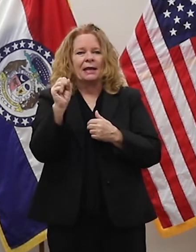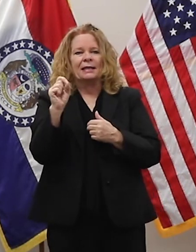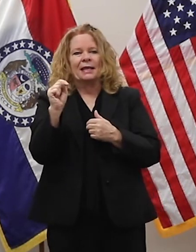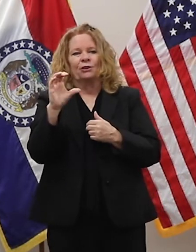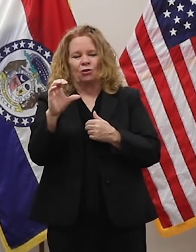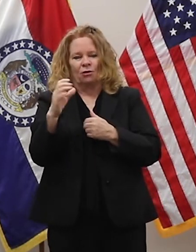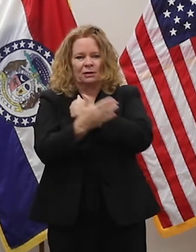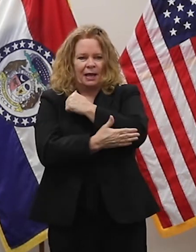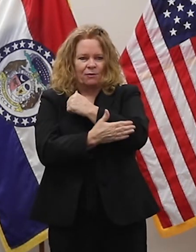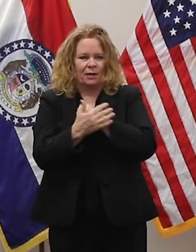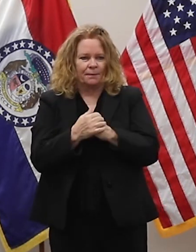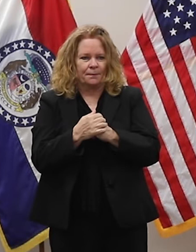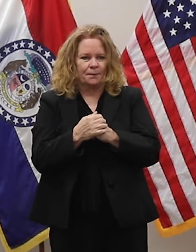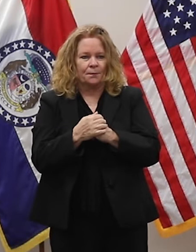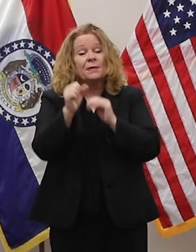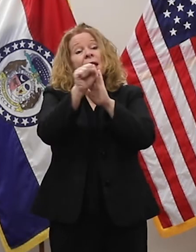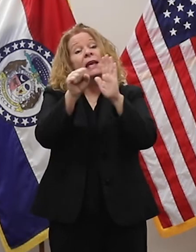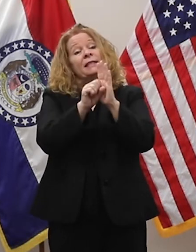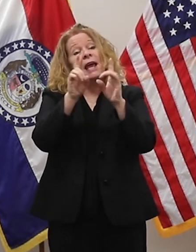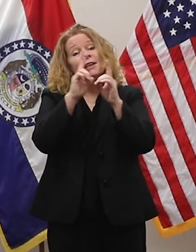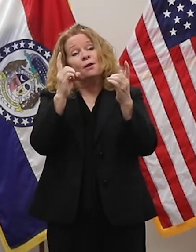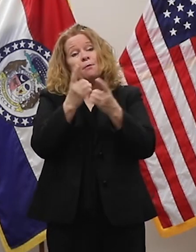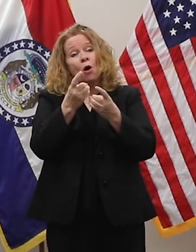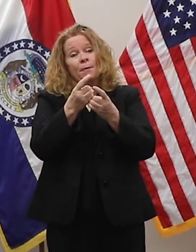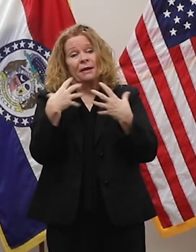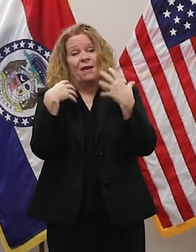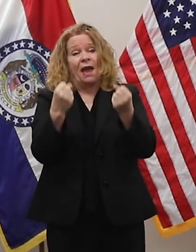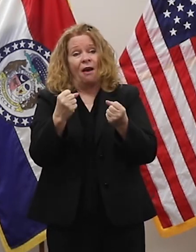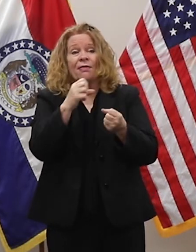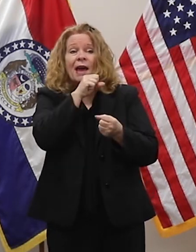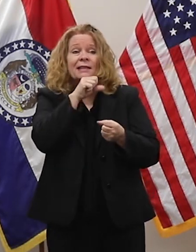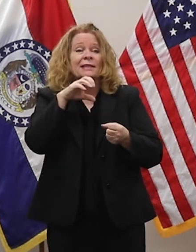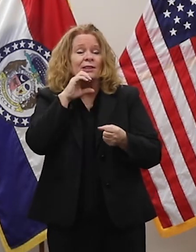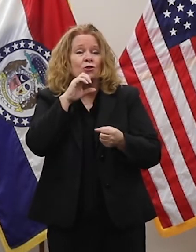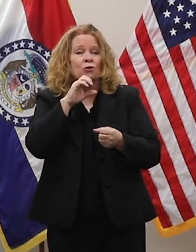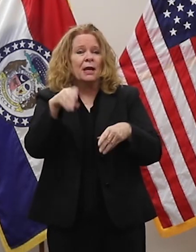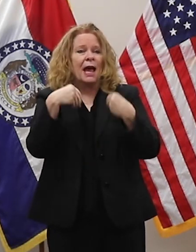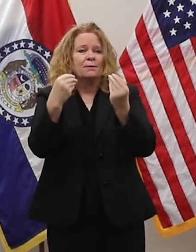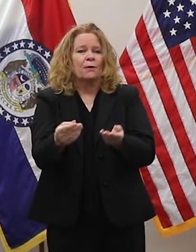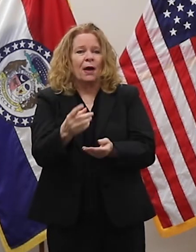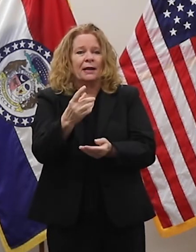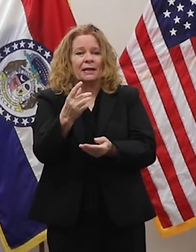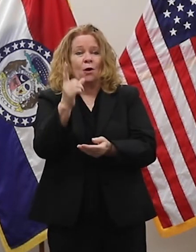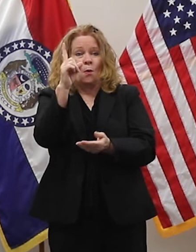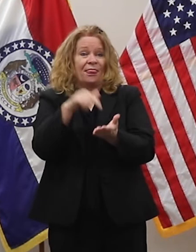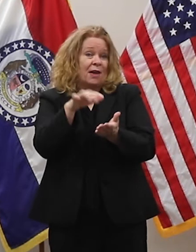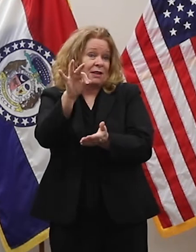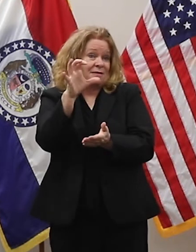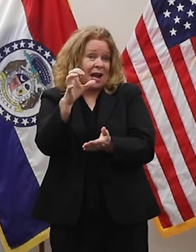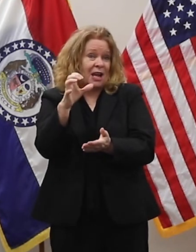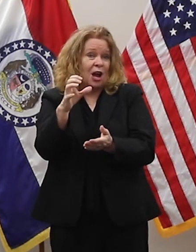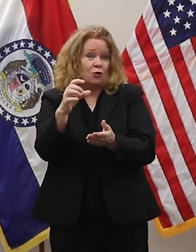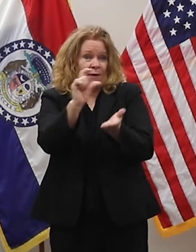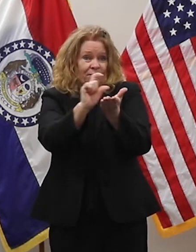The State Department of Health and Senior Services has distributed 1,900 vials of monkeypox vaccine to the St. Louis County Department of Health